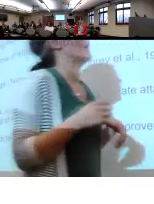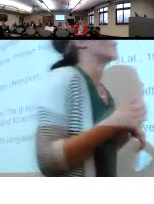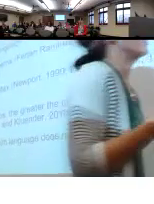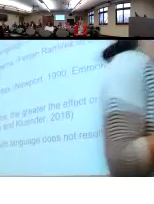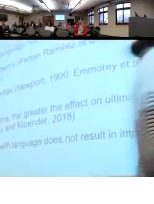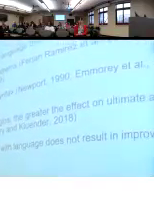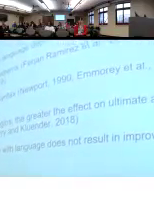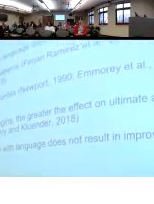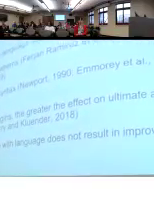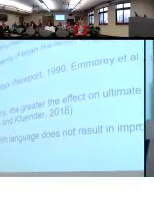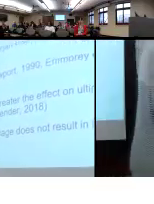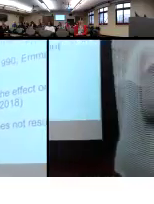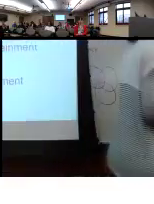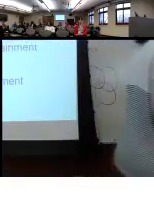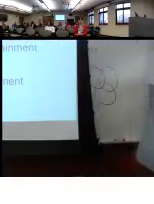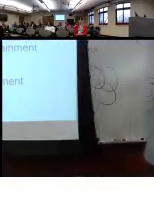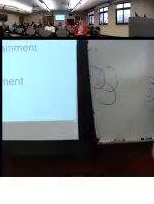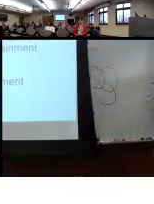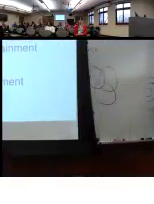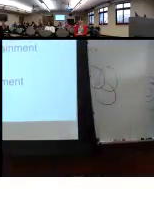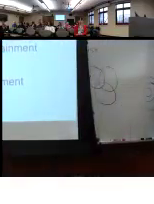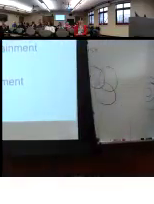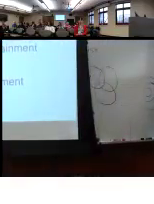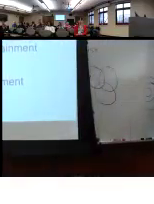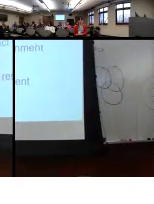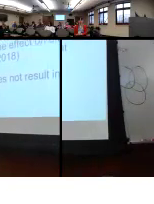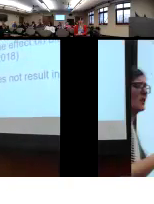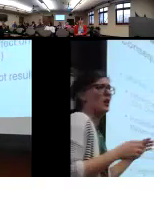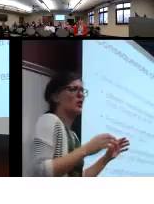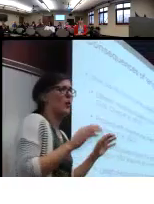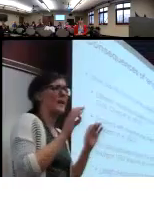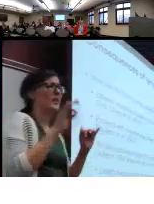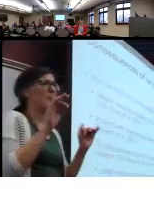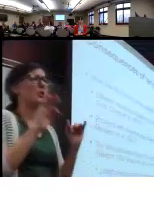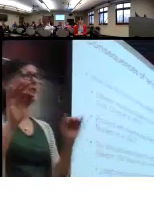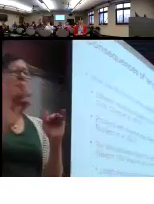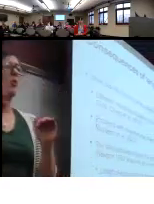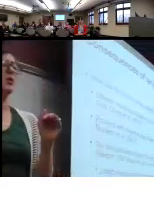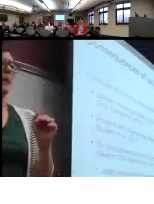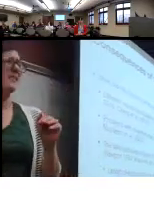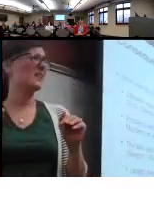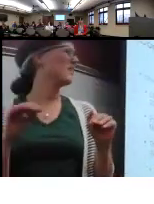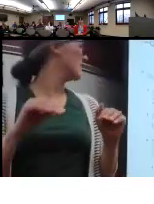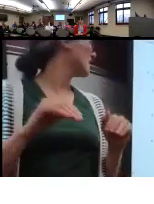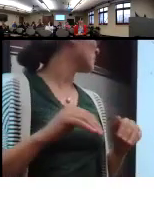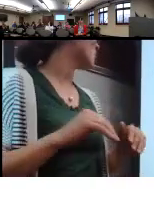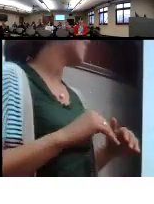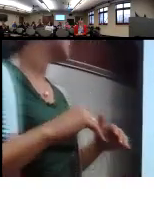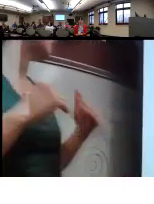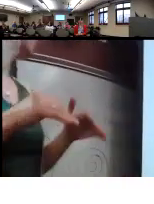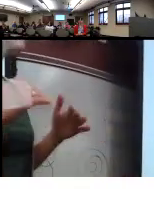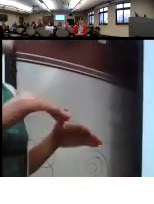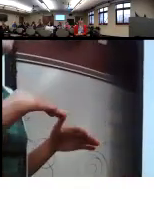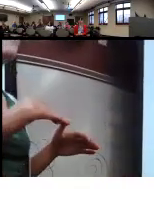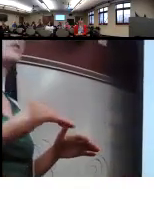then you also get pervasive problems with morphosyntax. So anything beyond the most basic seems to